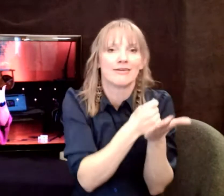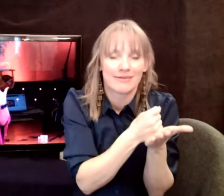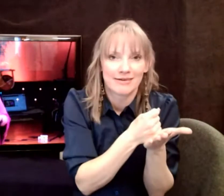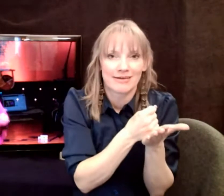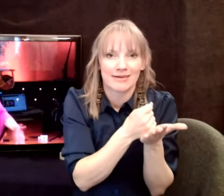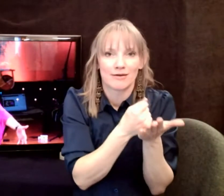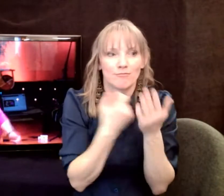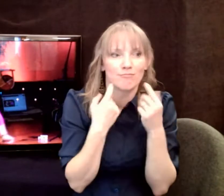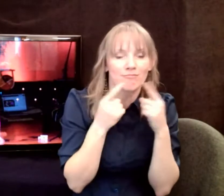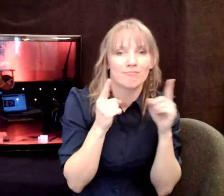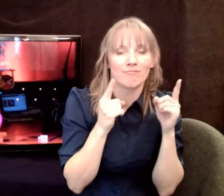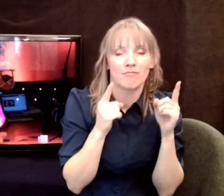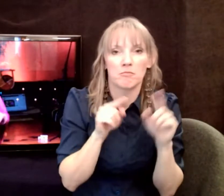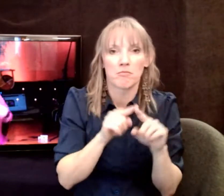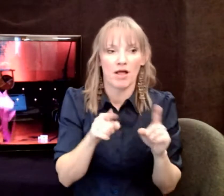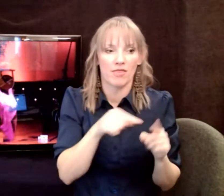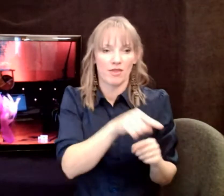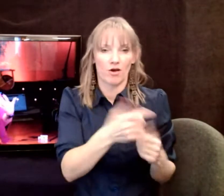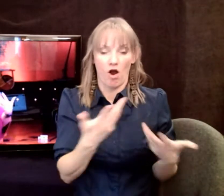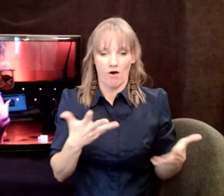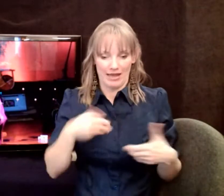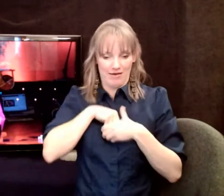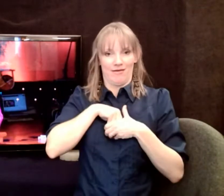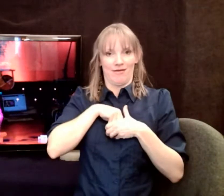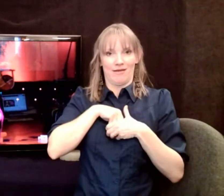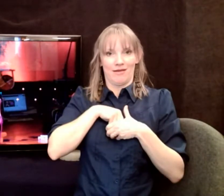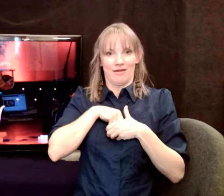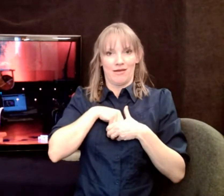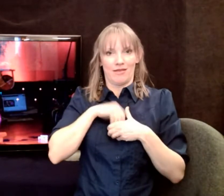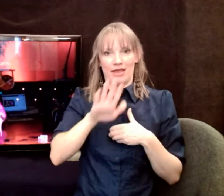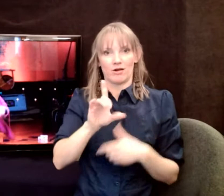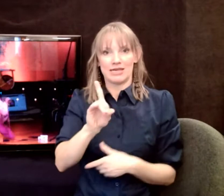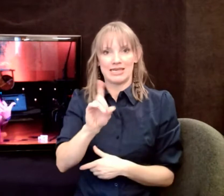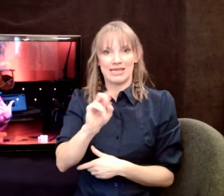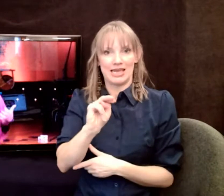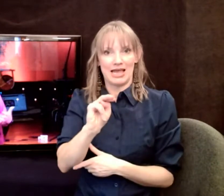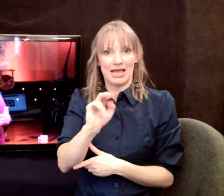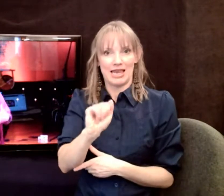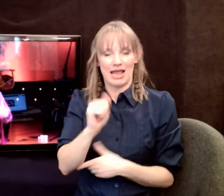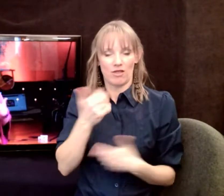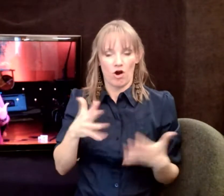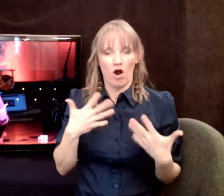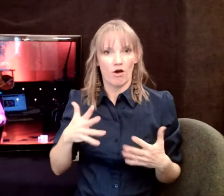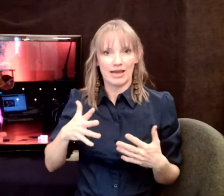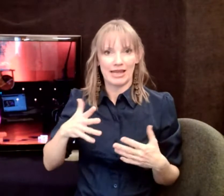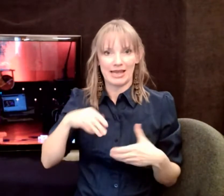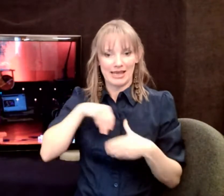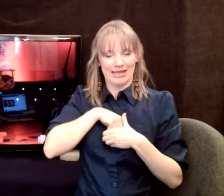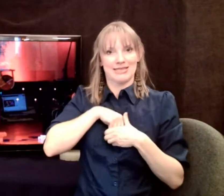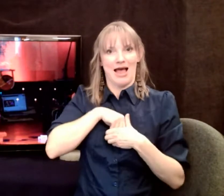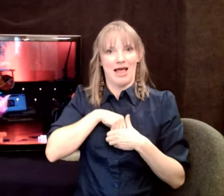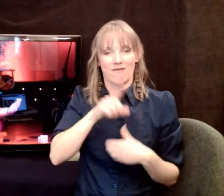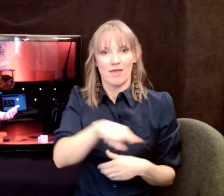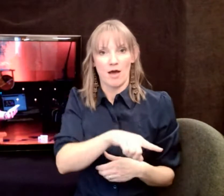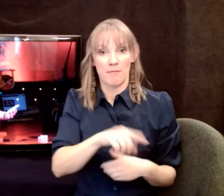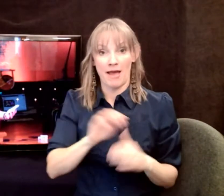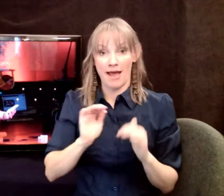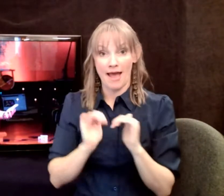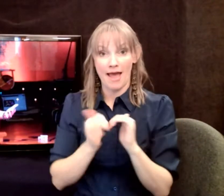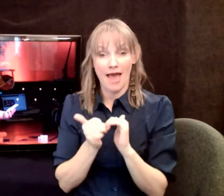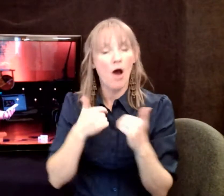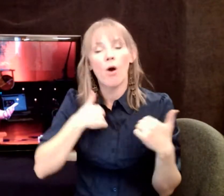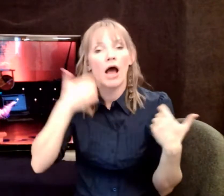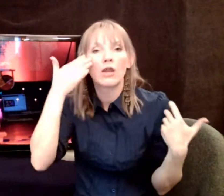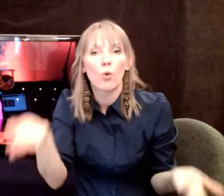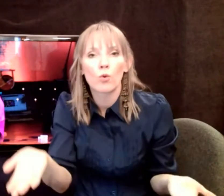just on board, if you will. They're just coded in their DNA. They're coded into their essence somehow. I don't know how that